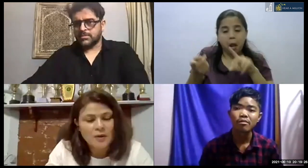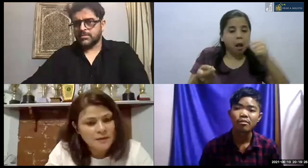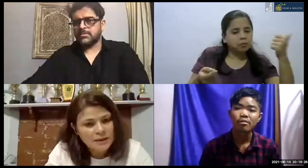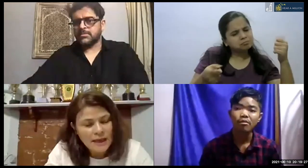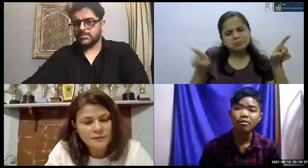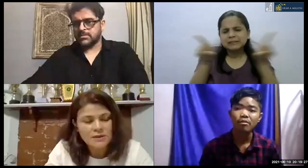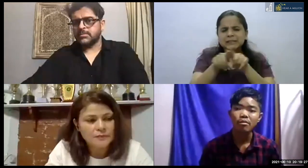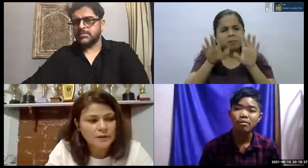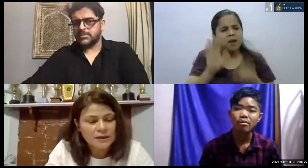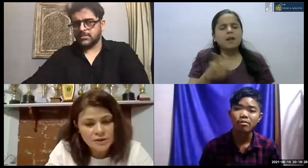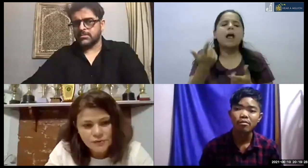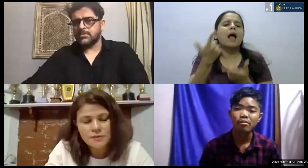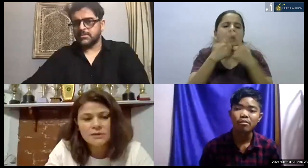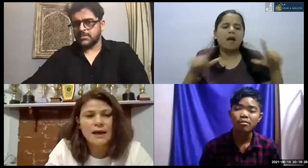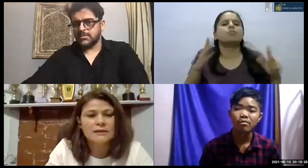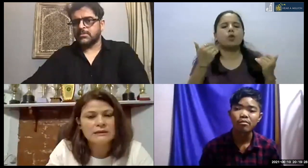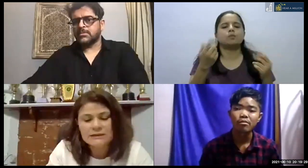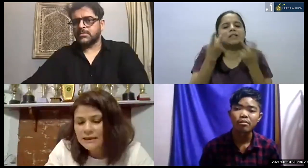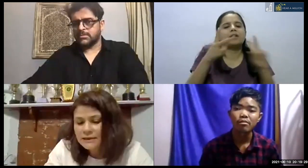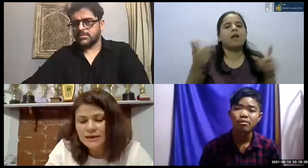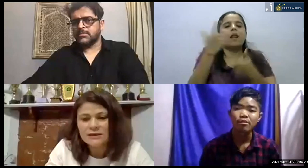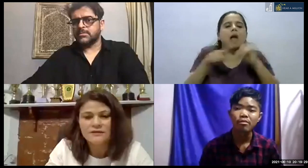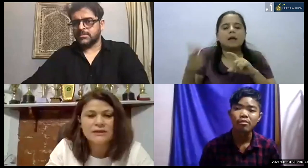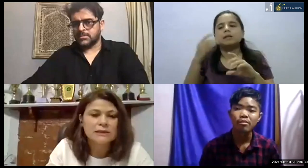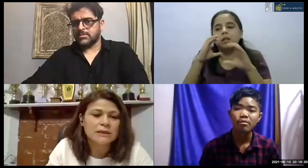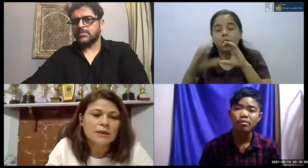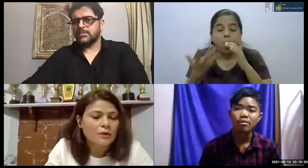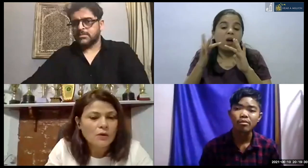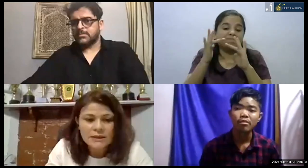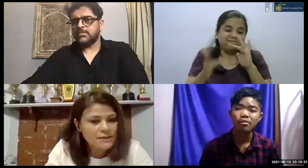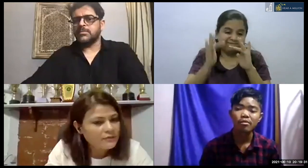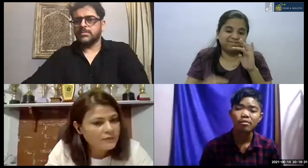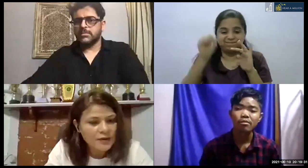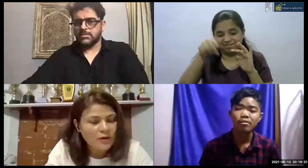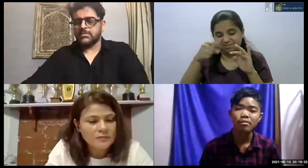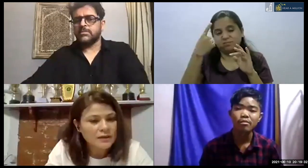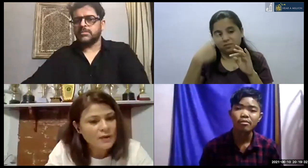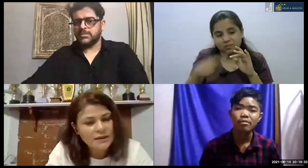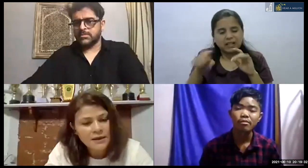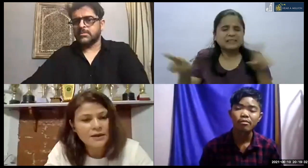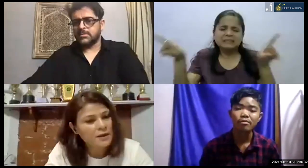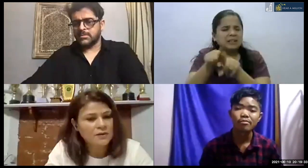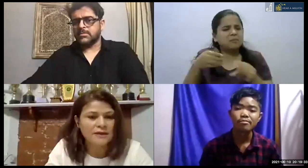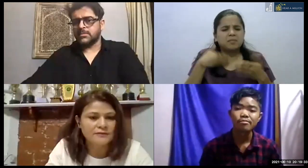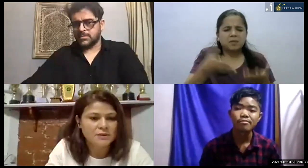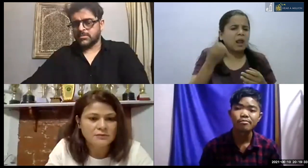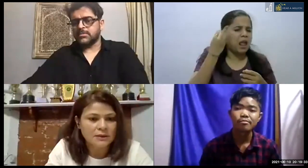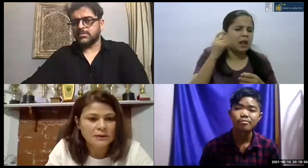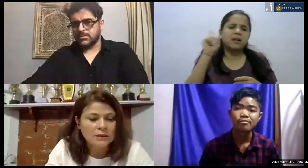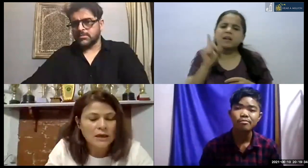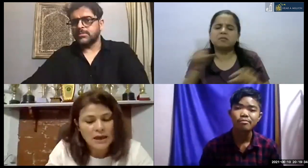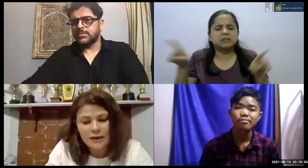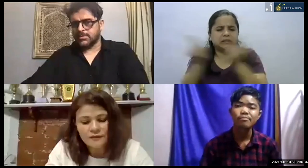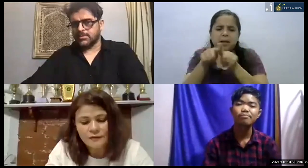It's just probably the language issues and internet connectivity. All these are very common, whether hearing or deaf